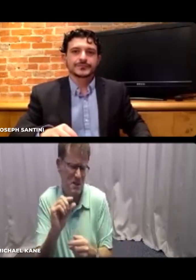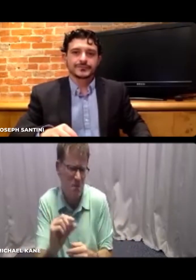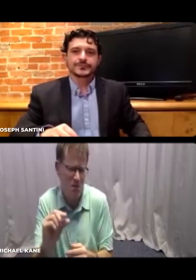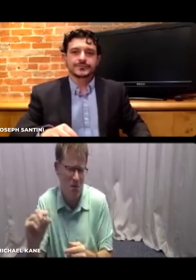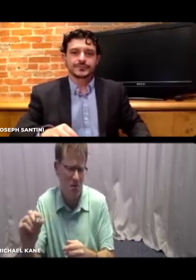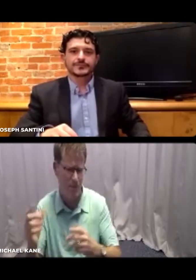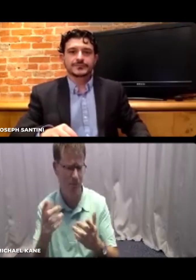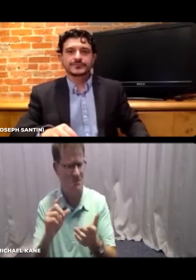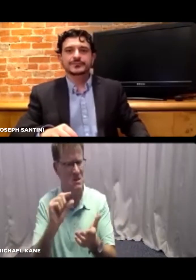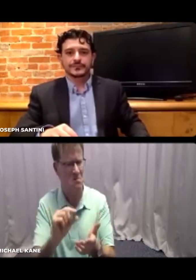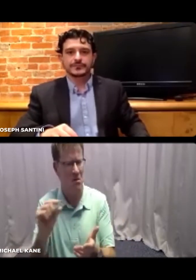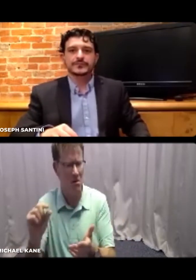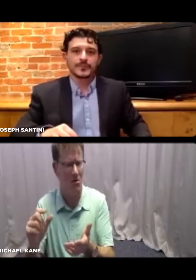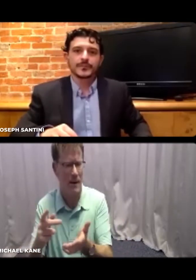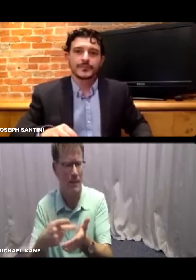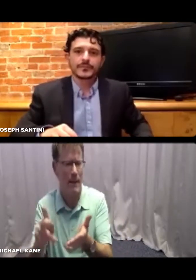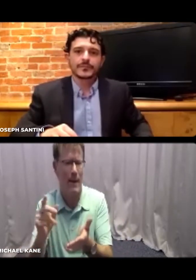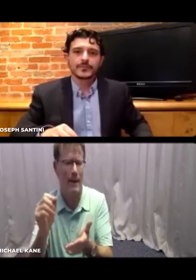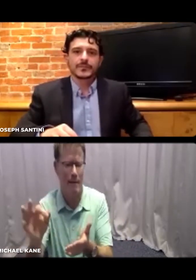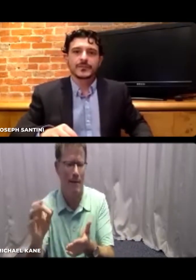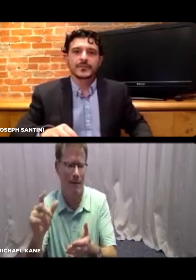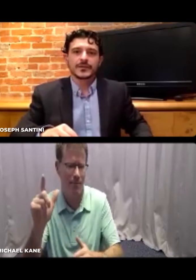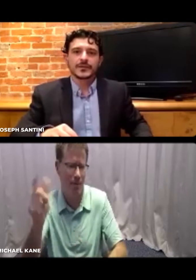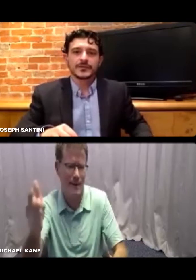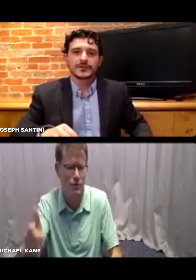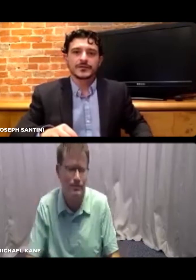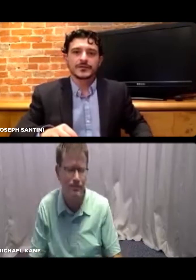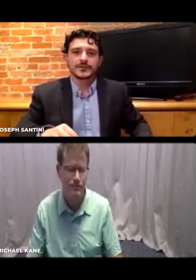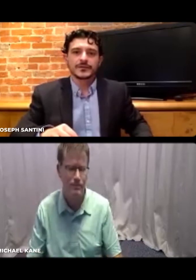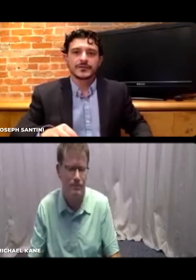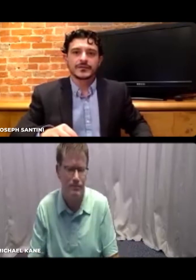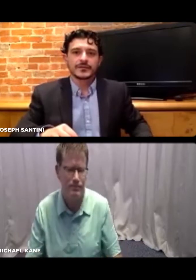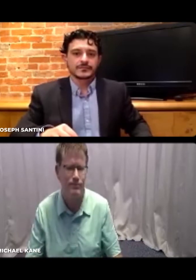plan. Even if it's just little bits at a time, it will all pay off later.